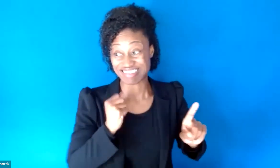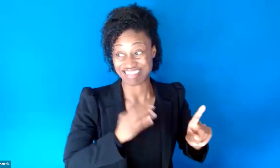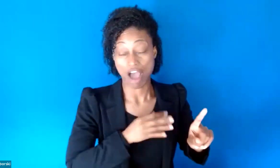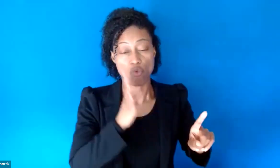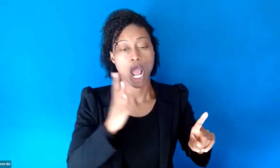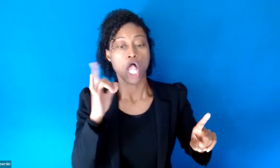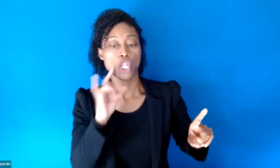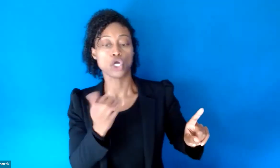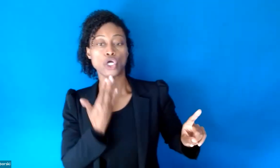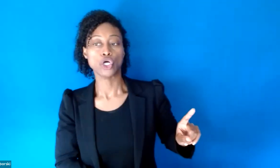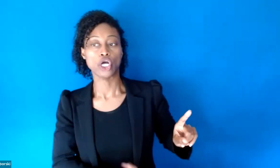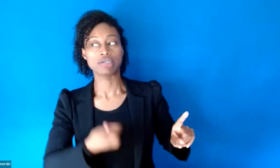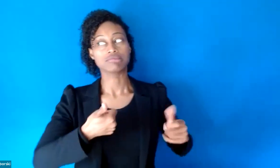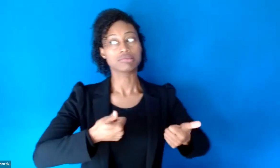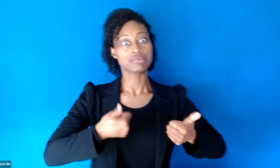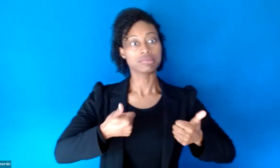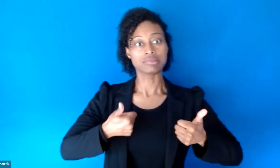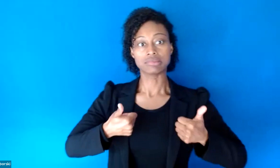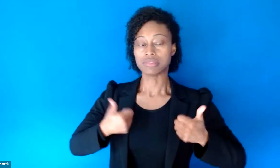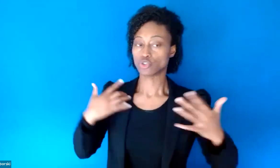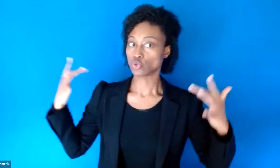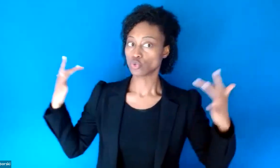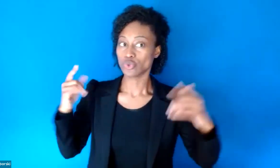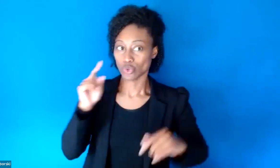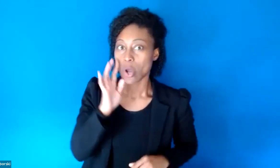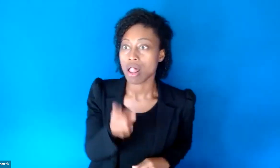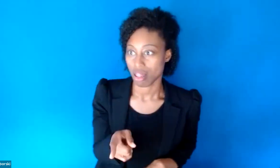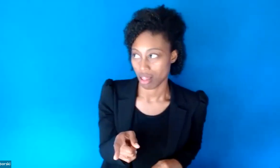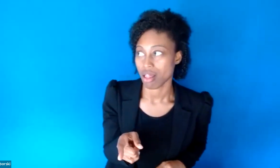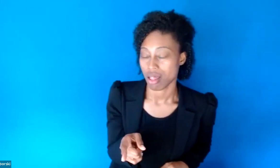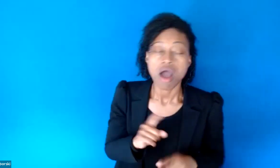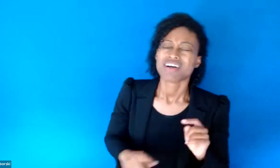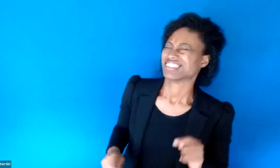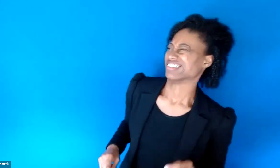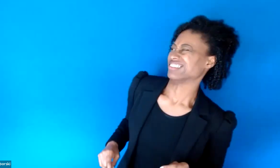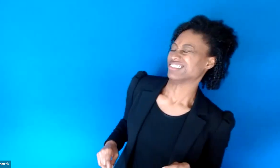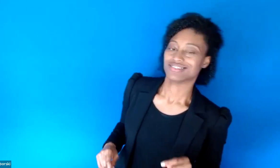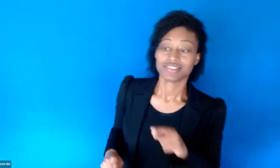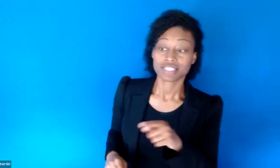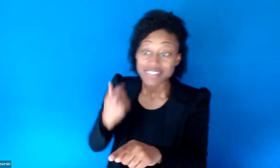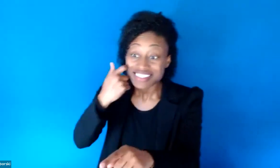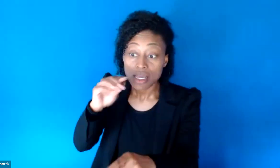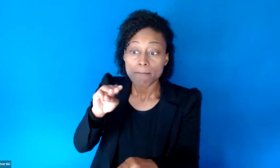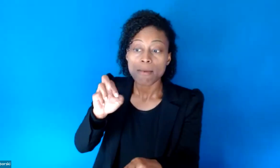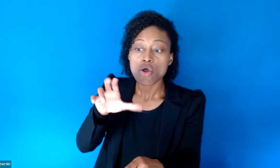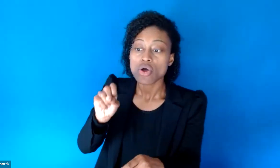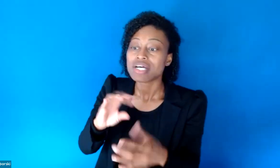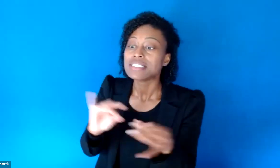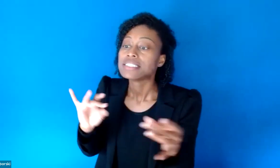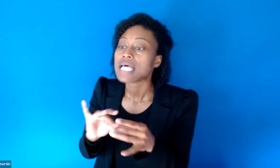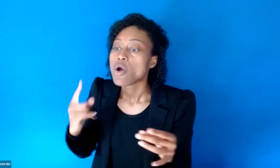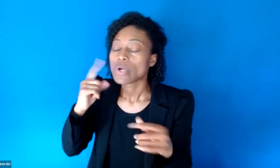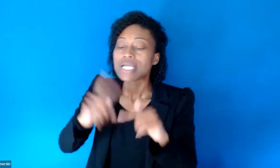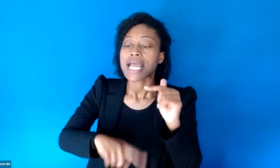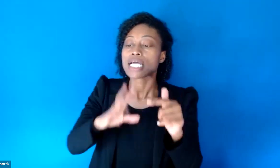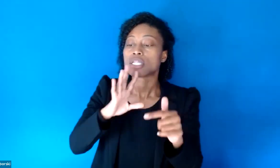comment in the chat, he said we can't talk about dismantling white supremacy without talking about dismantling capitalism,